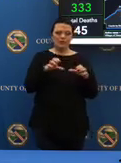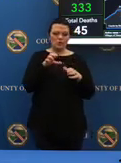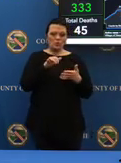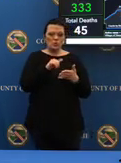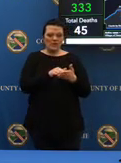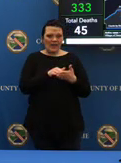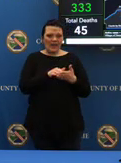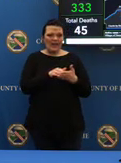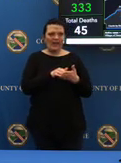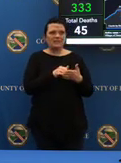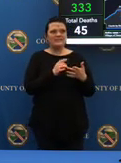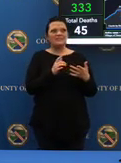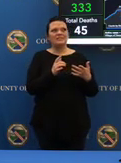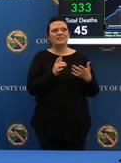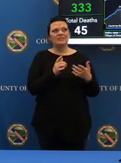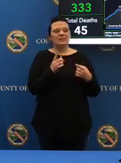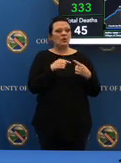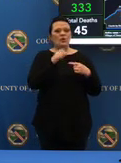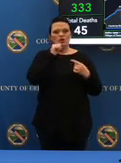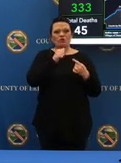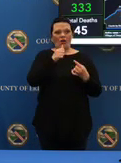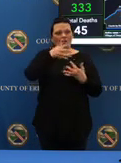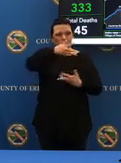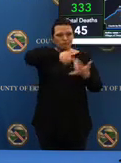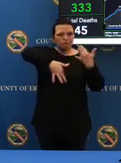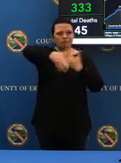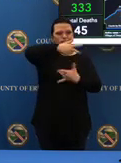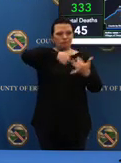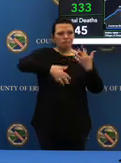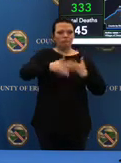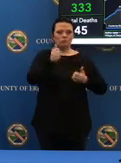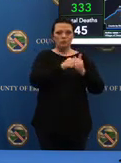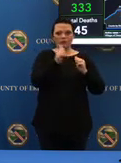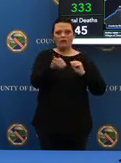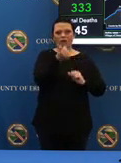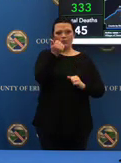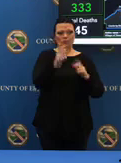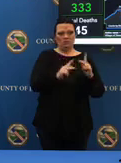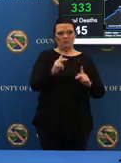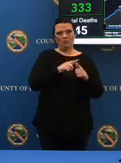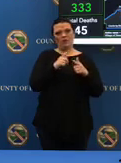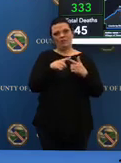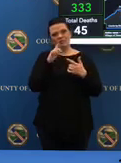you're not engaging with other people, and then everyone will be safe.